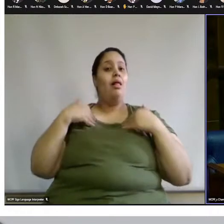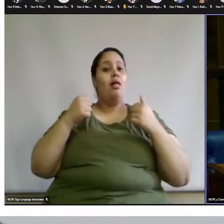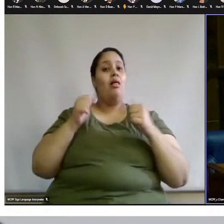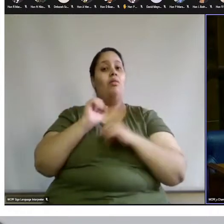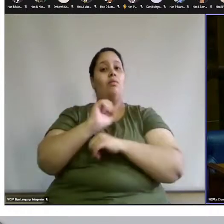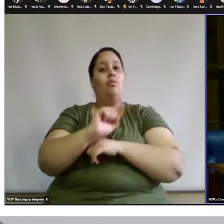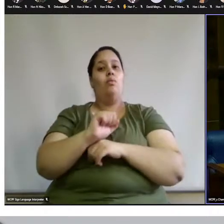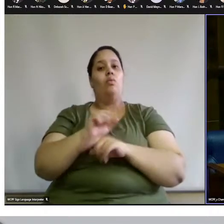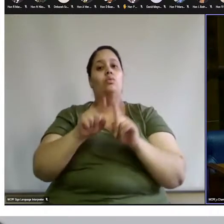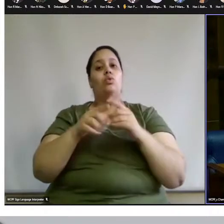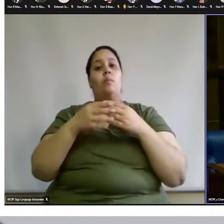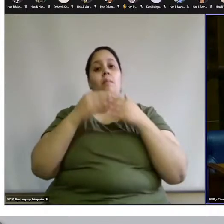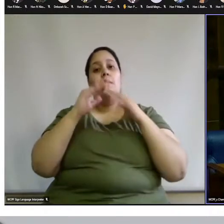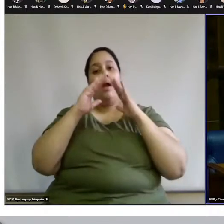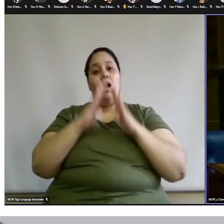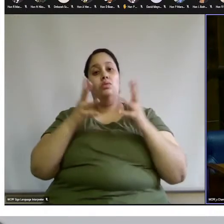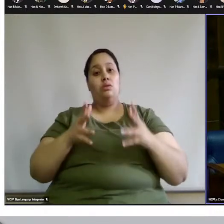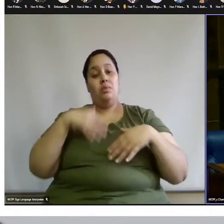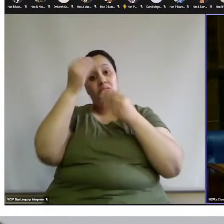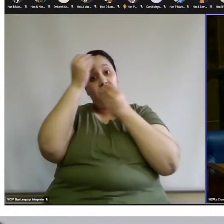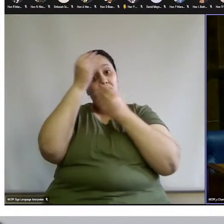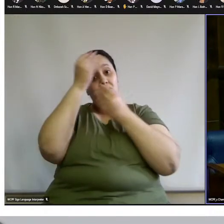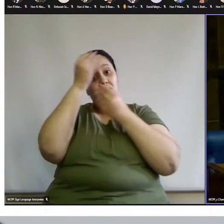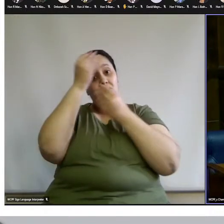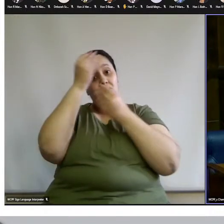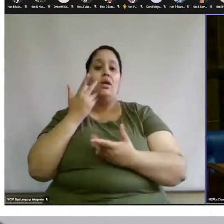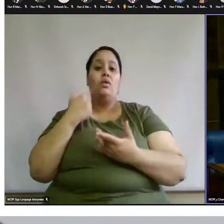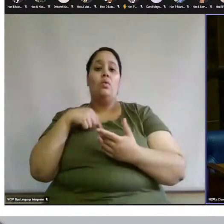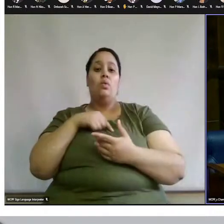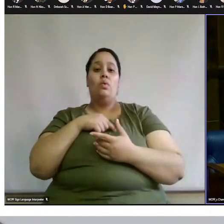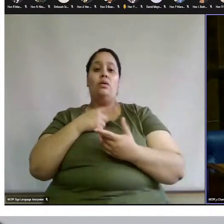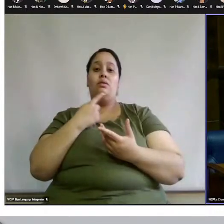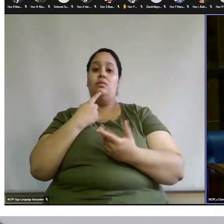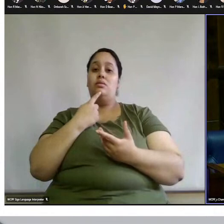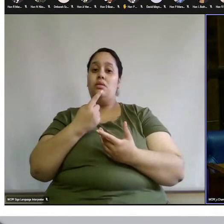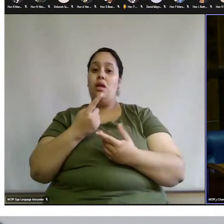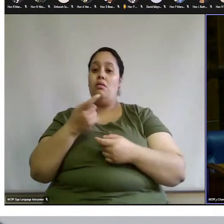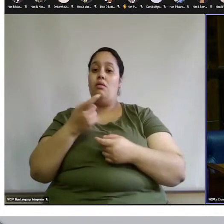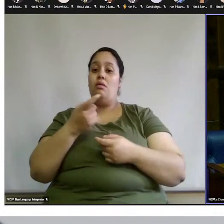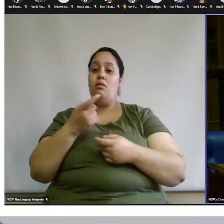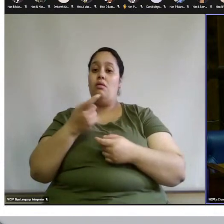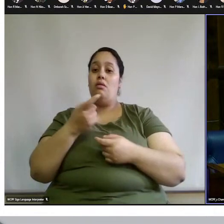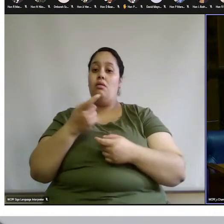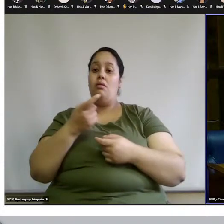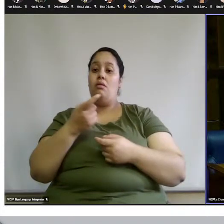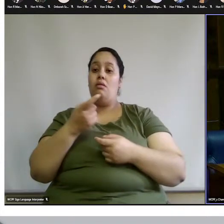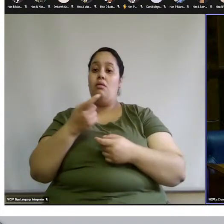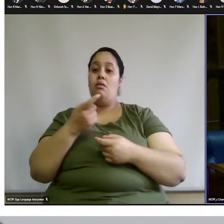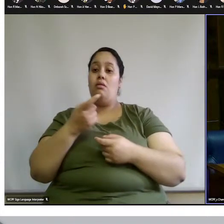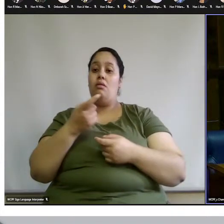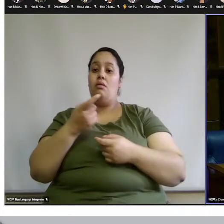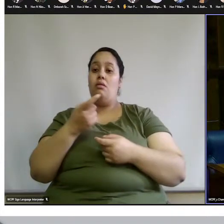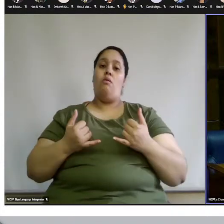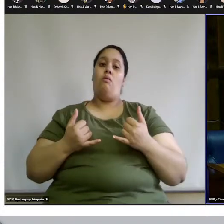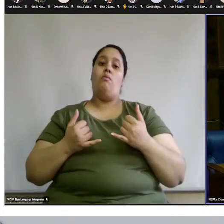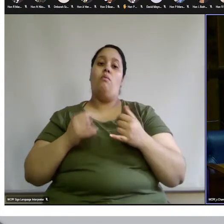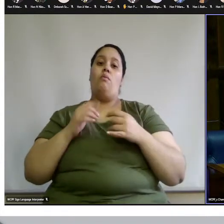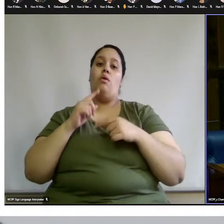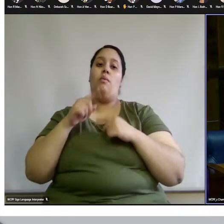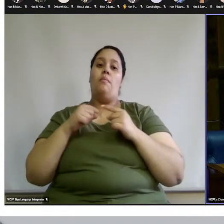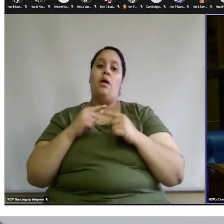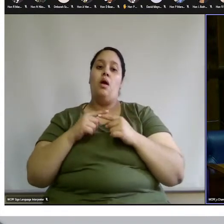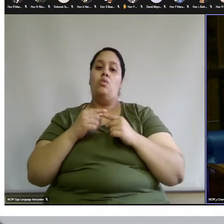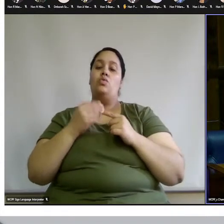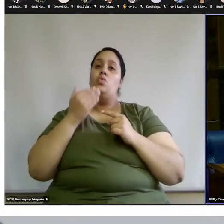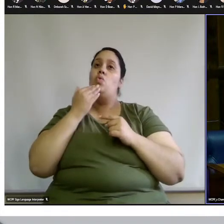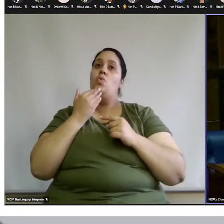the members of this House, when it comes to a question that we're busy dealing with at the moment around who gets dropped off